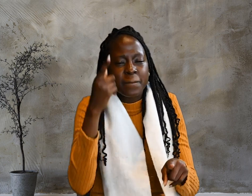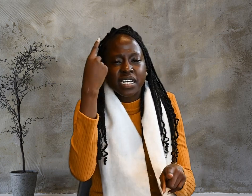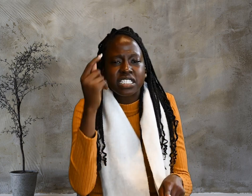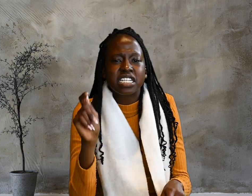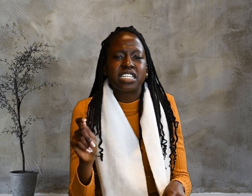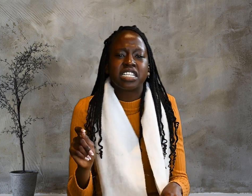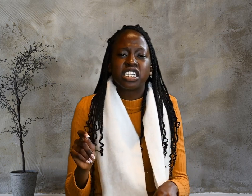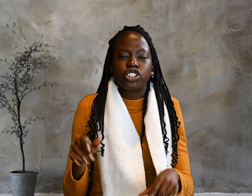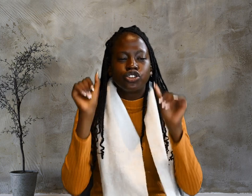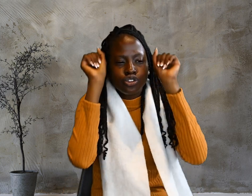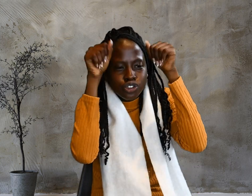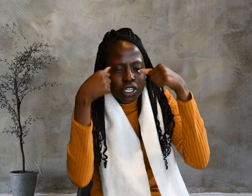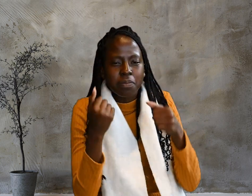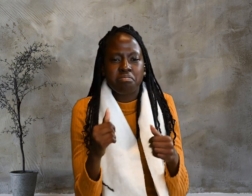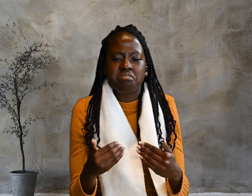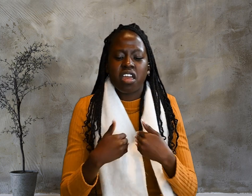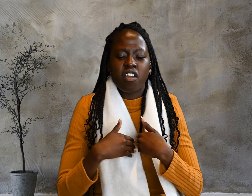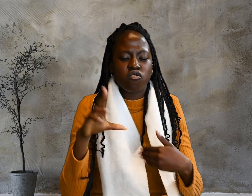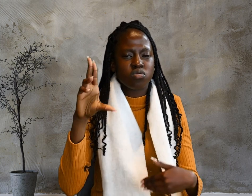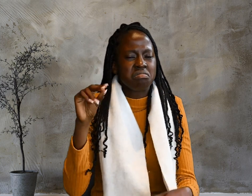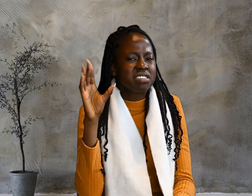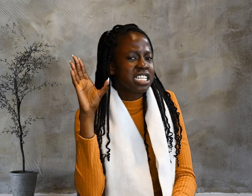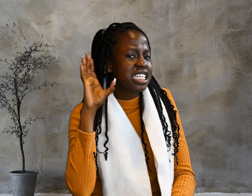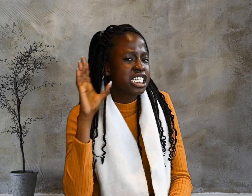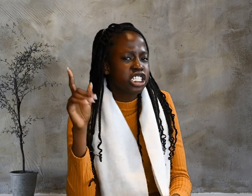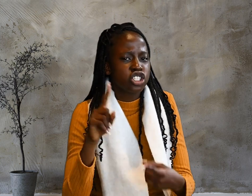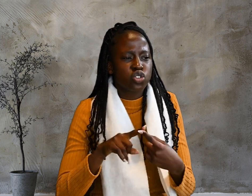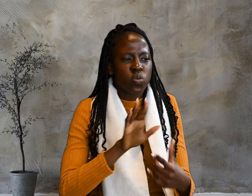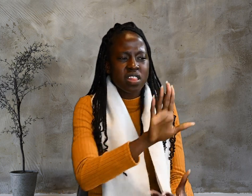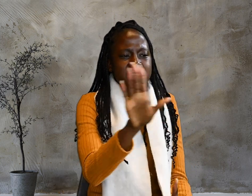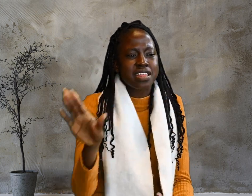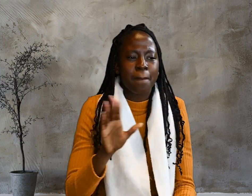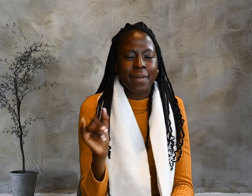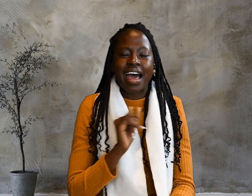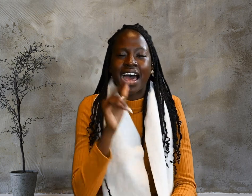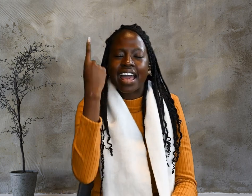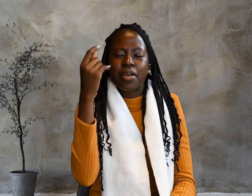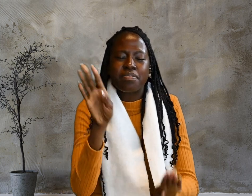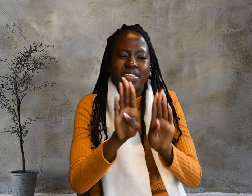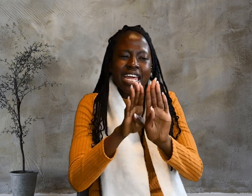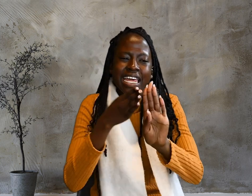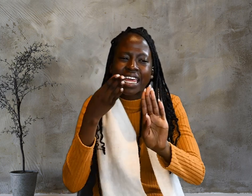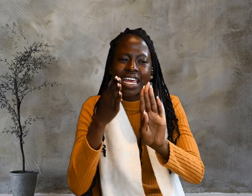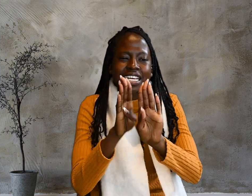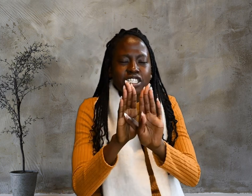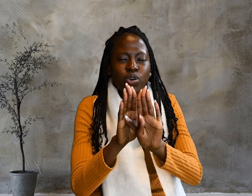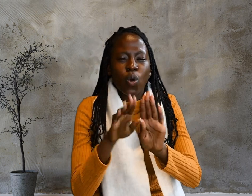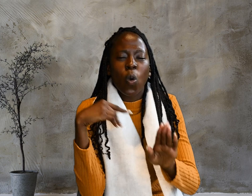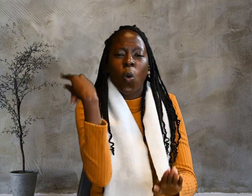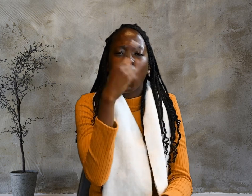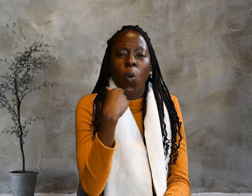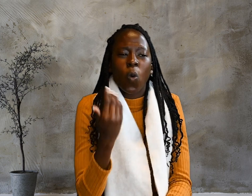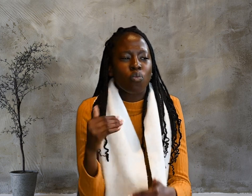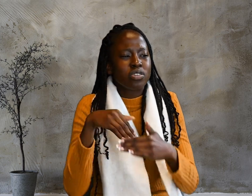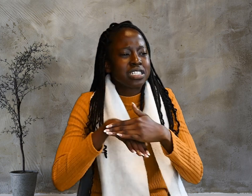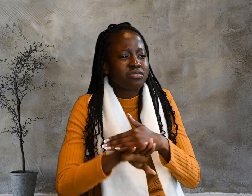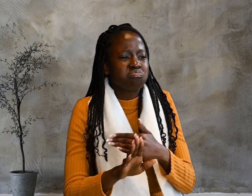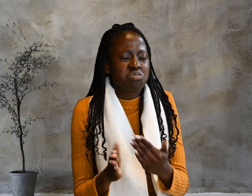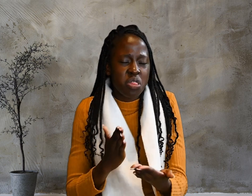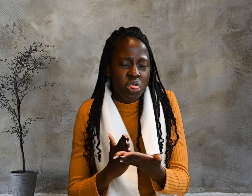sheep have not listened to them. I am the gate. Whoever enters through me will